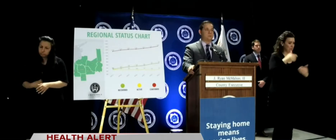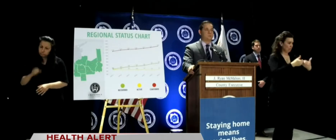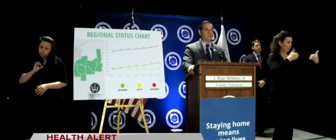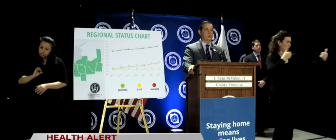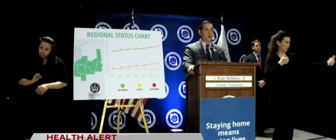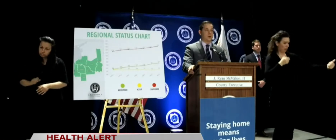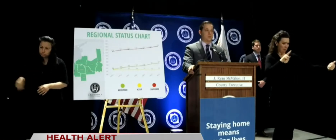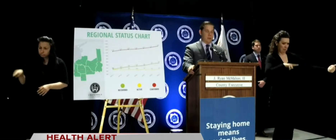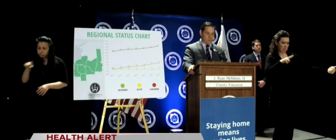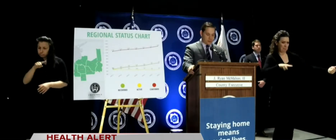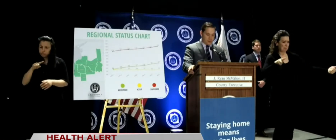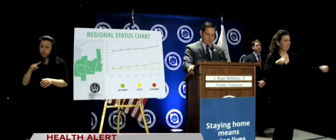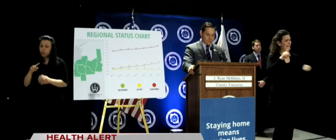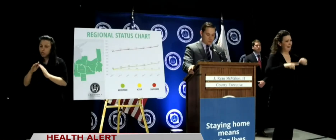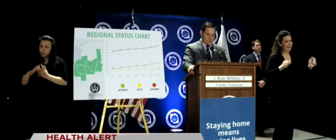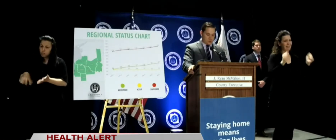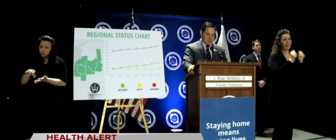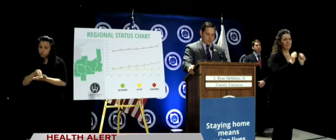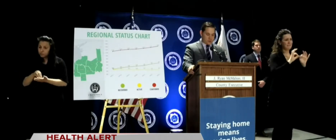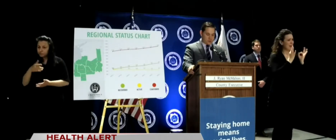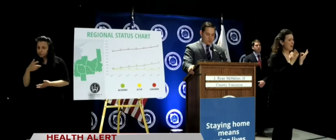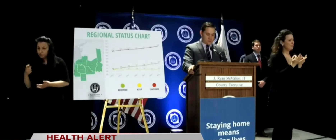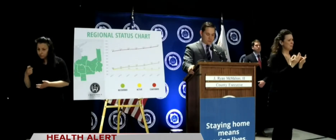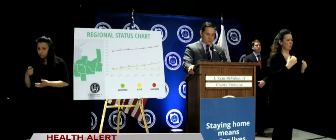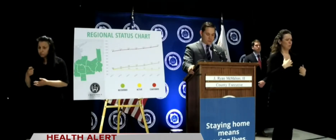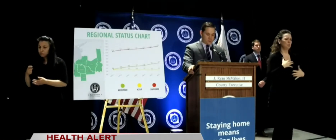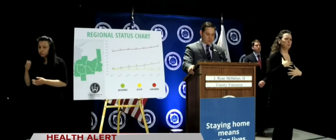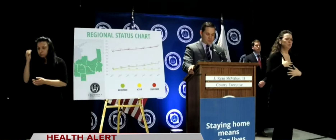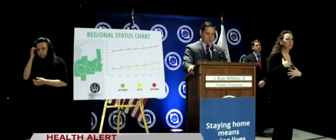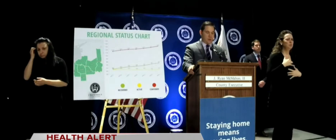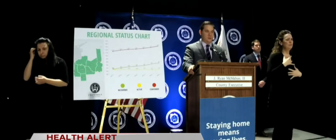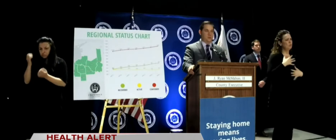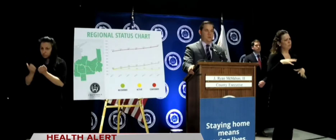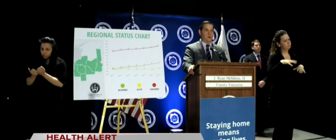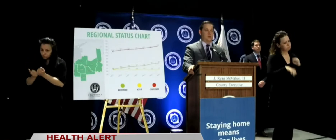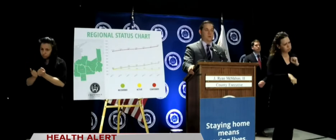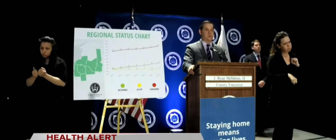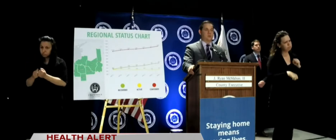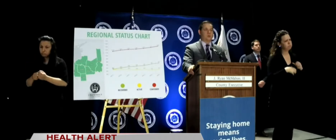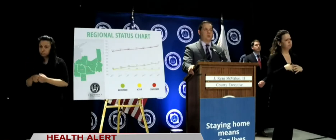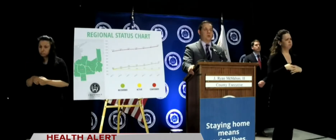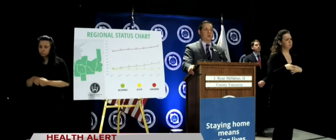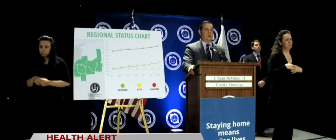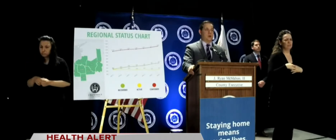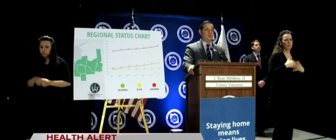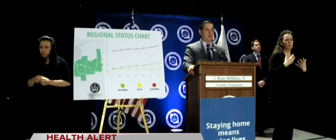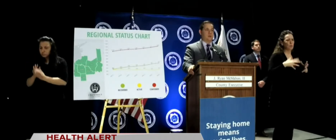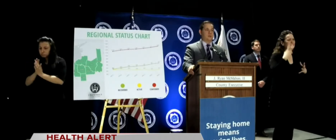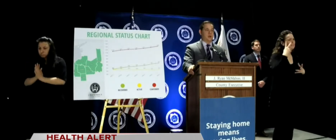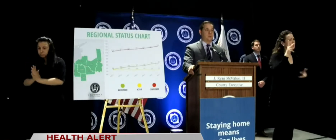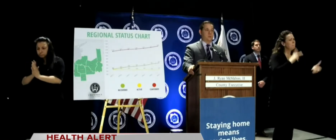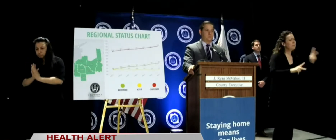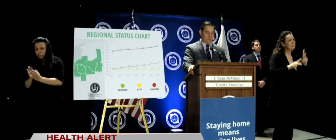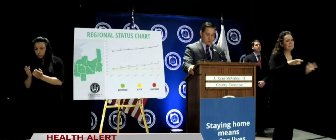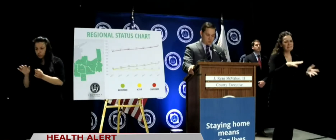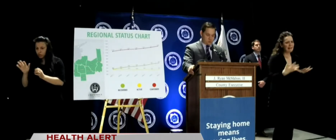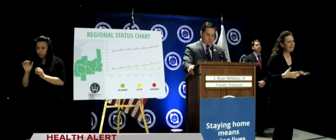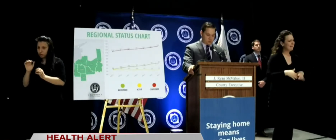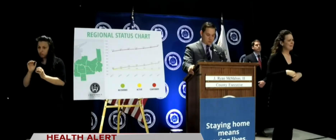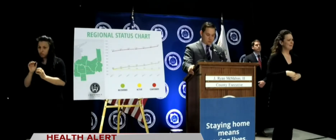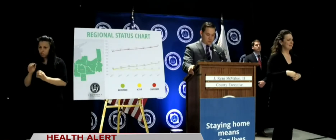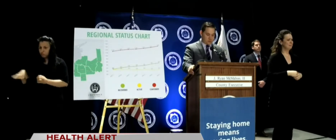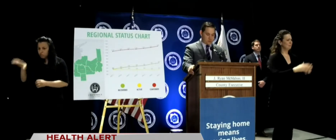community and remembering them. And our thoughts and prayers are with all those who have lost a loved one